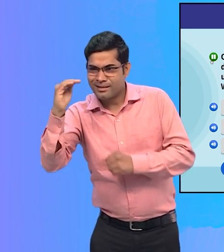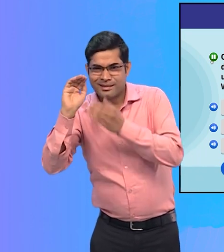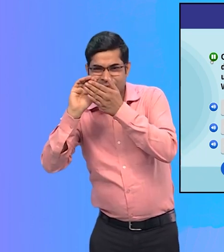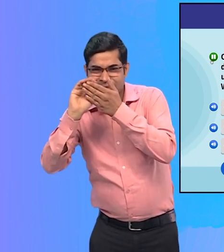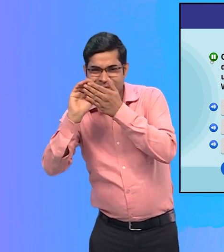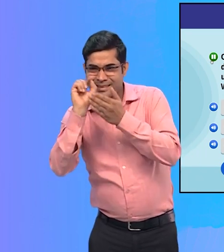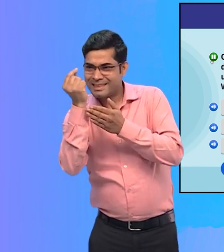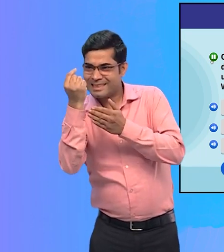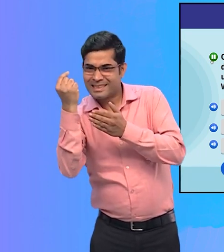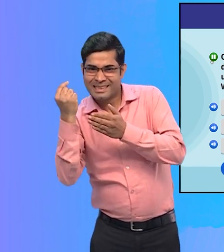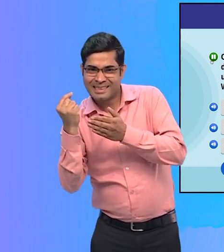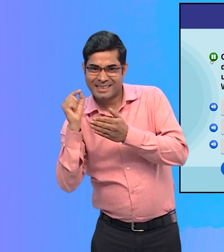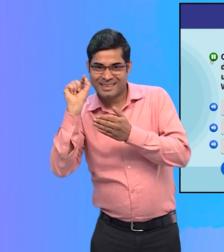which can be touched,